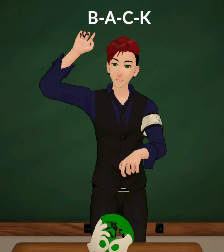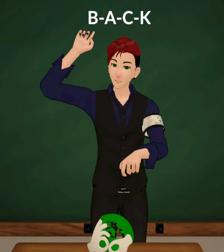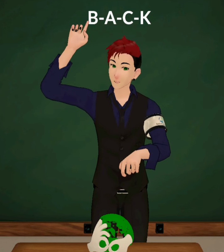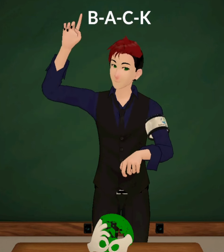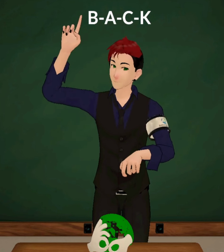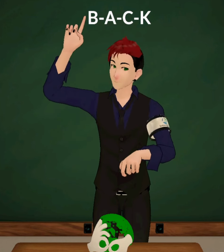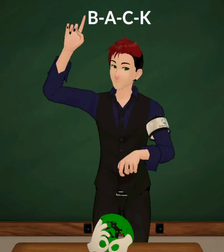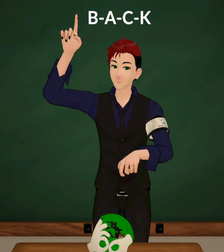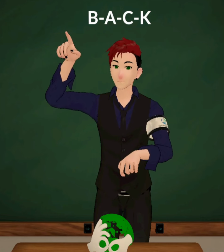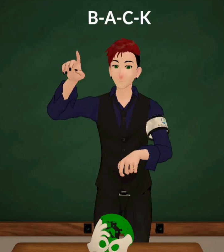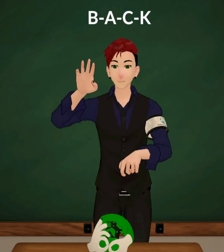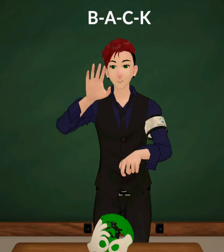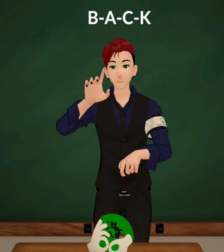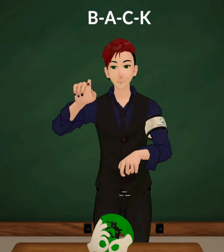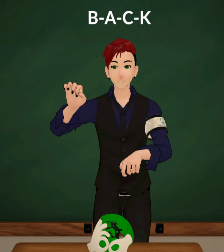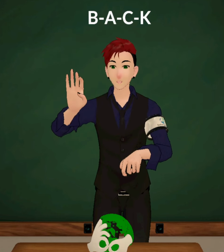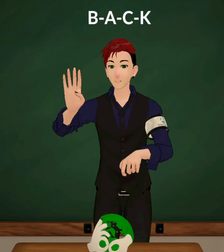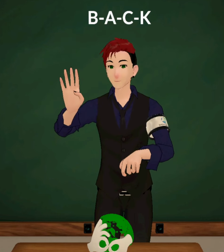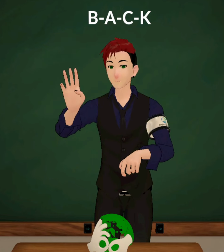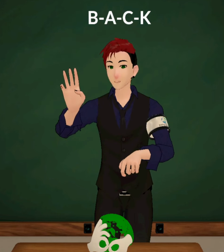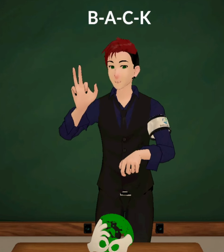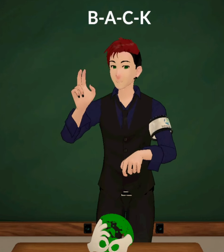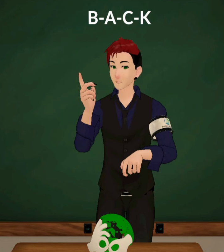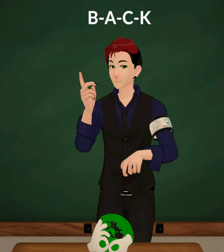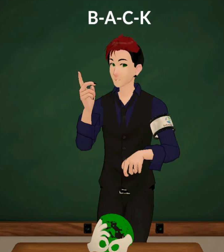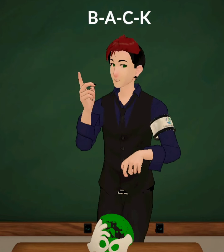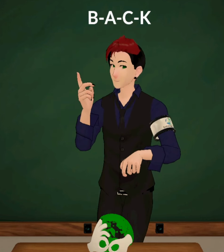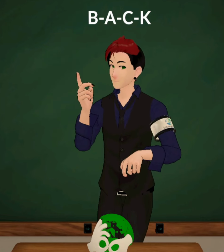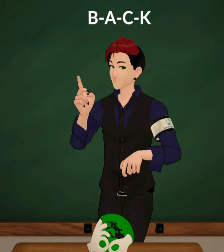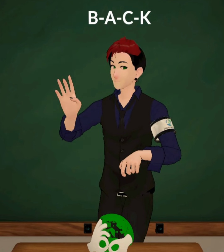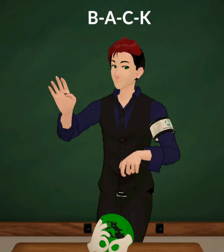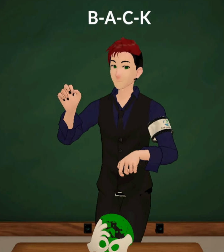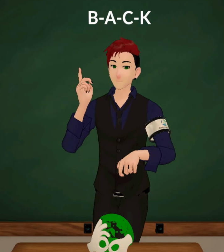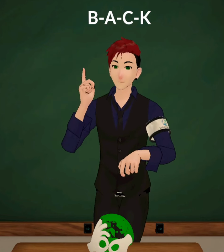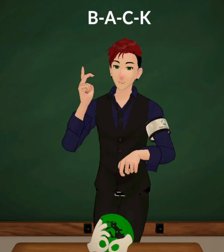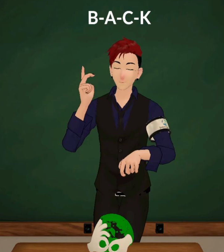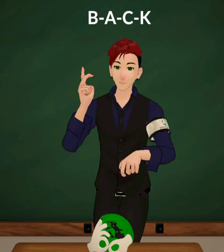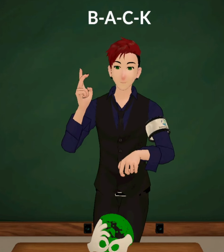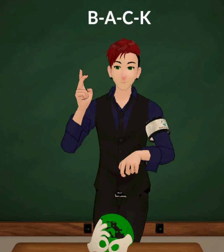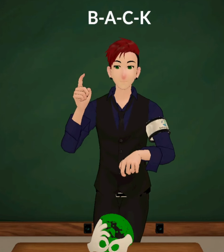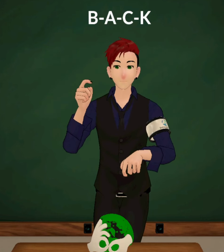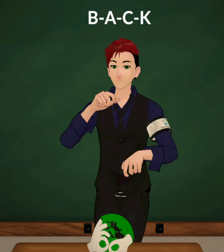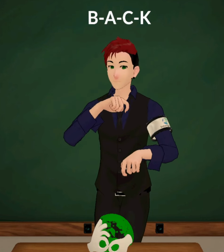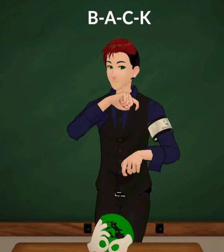Back. This is one that is spelled BACK. Back.